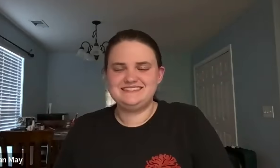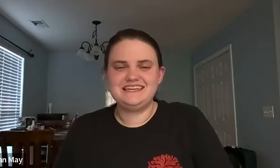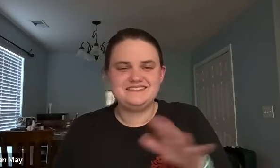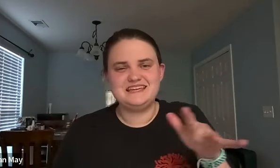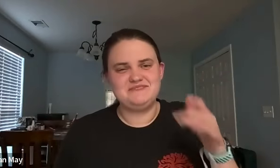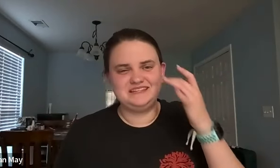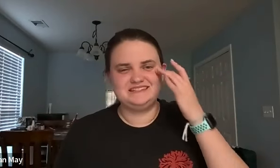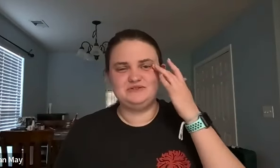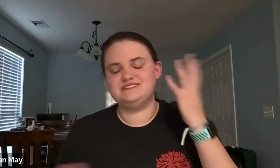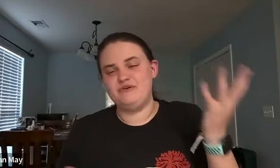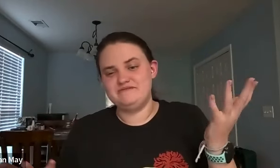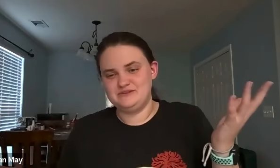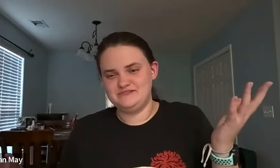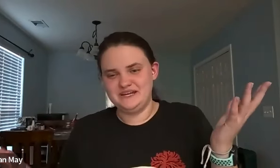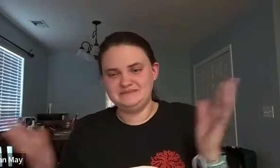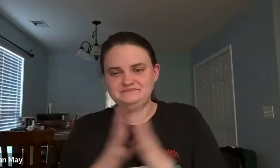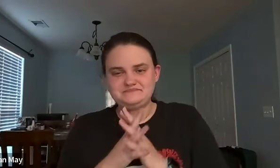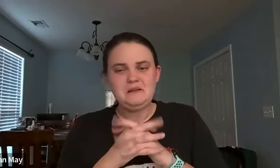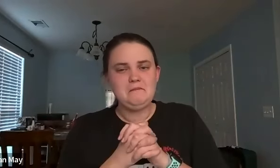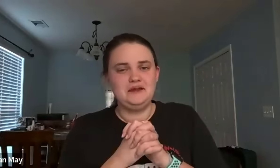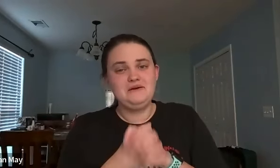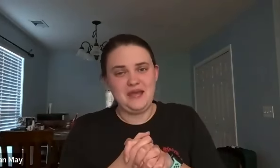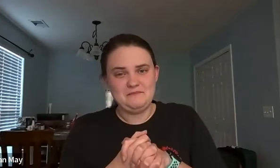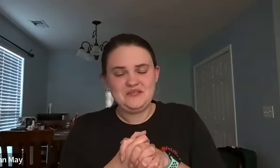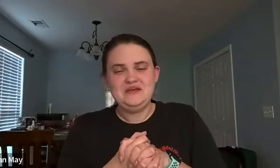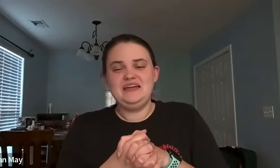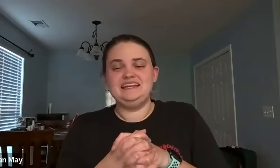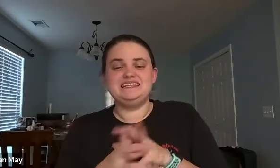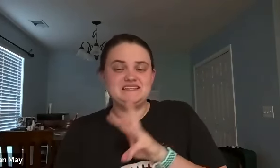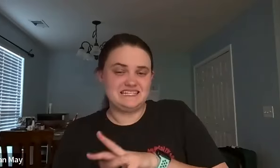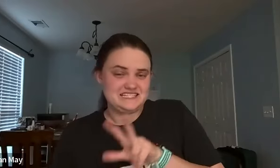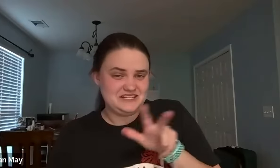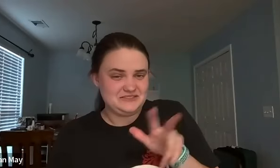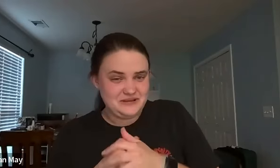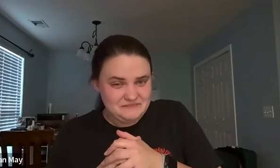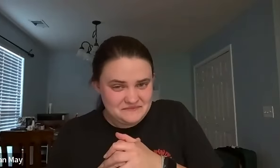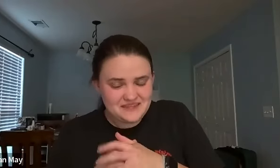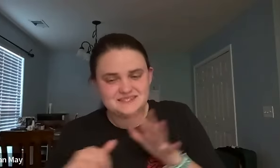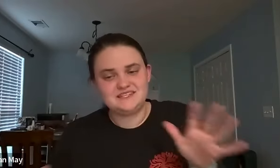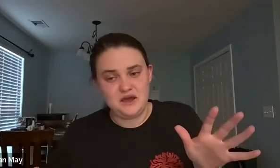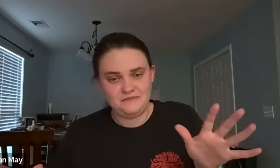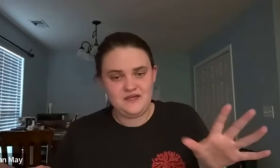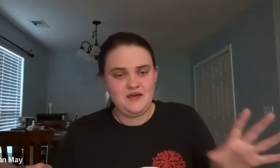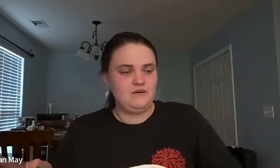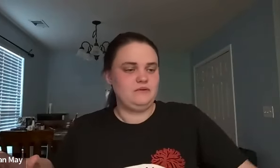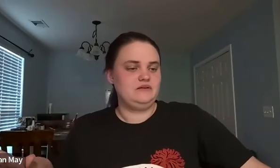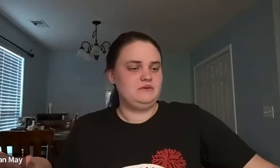seeing the same thing in the schools is always funny. But okay, it is now 6:33. So we